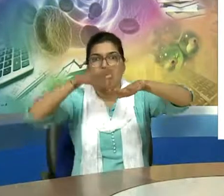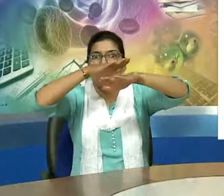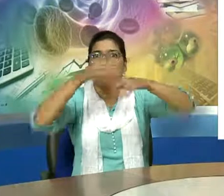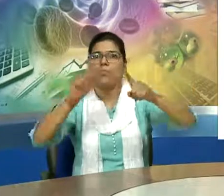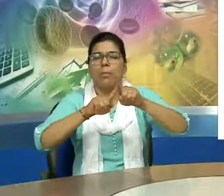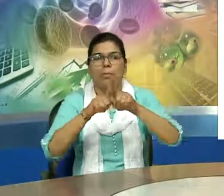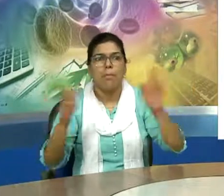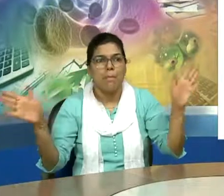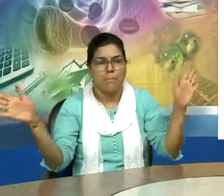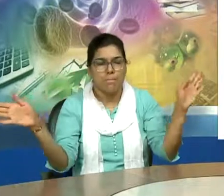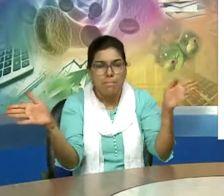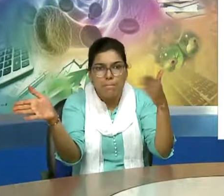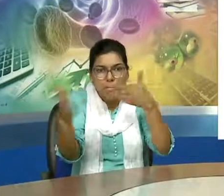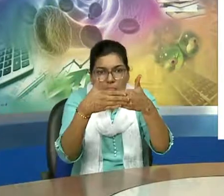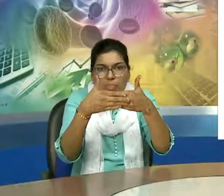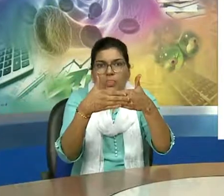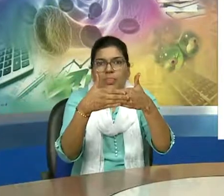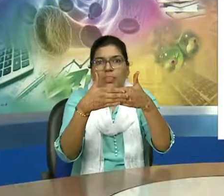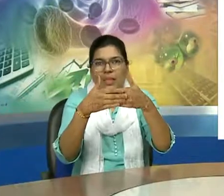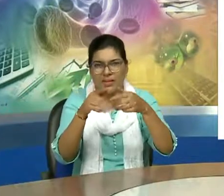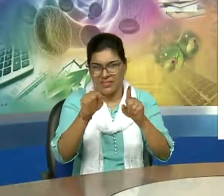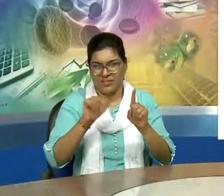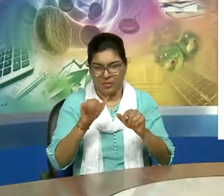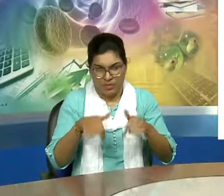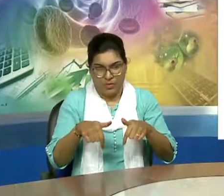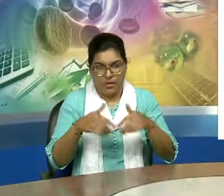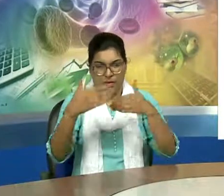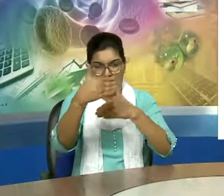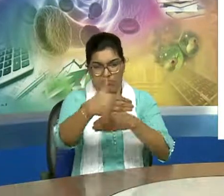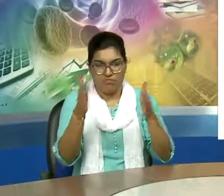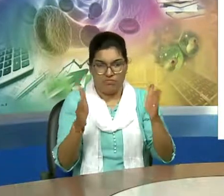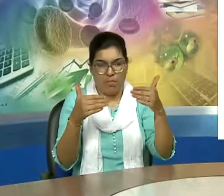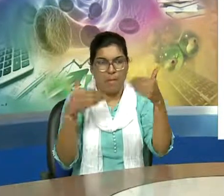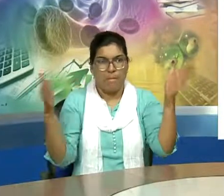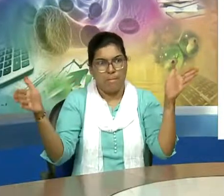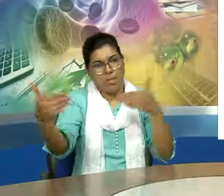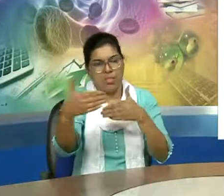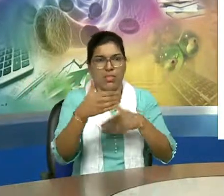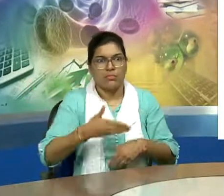of aquatic organisms because of lack of oxygen.